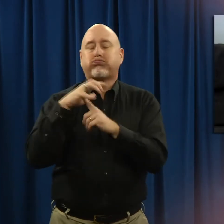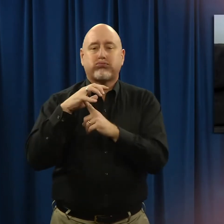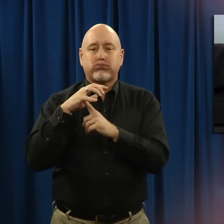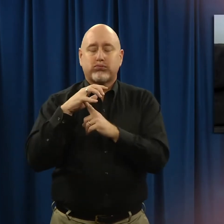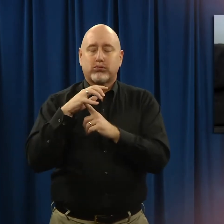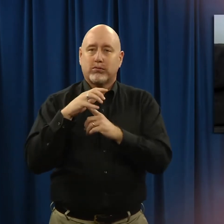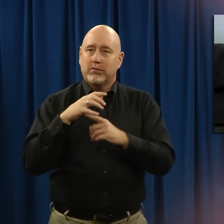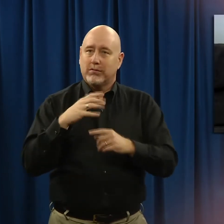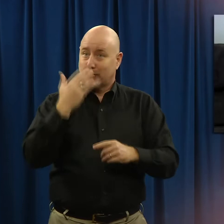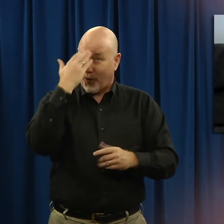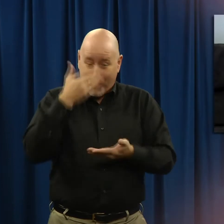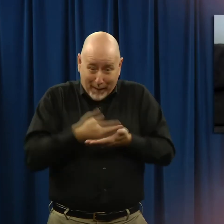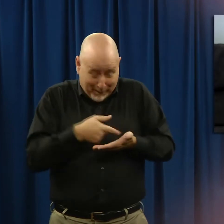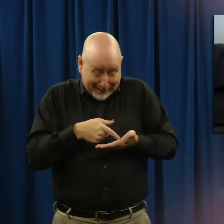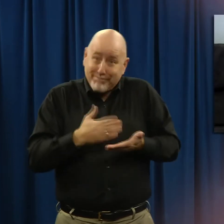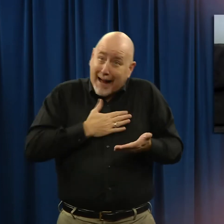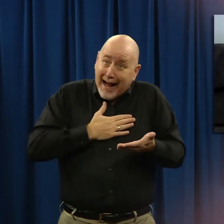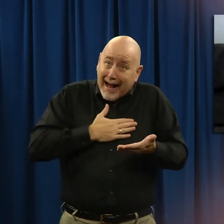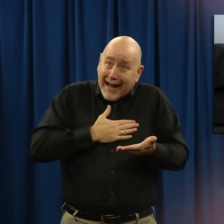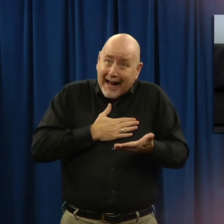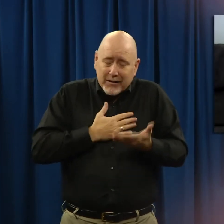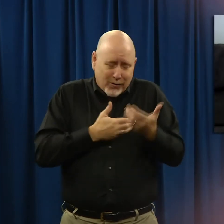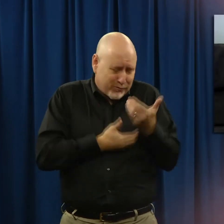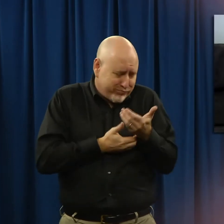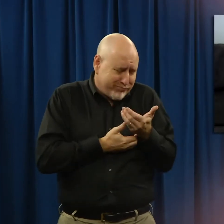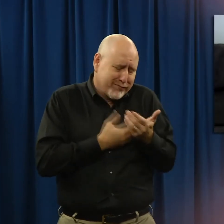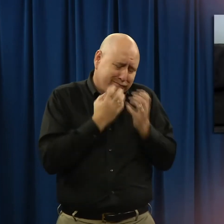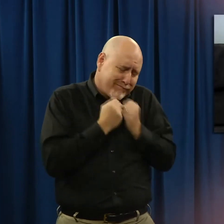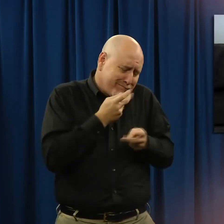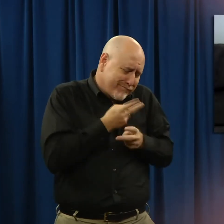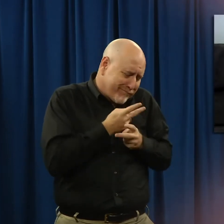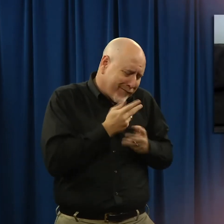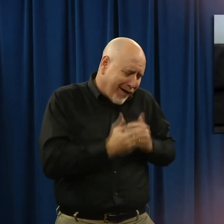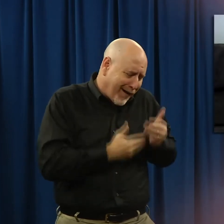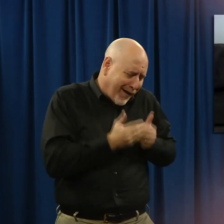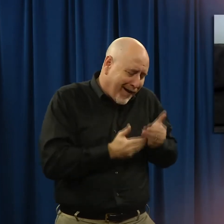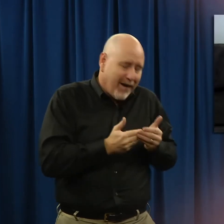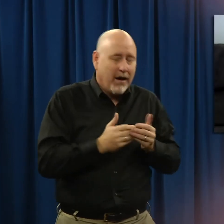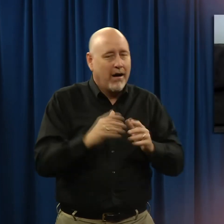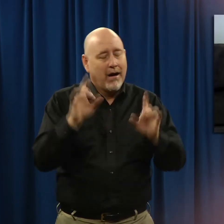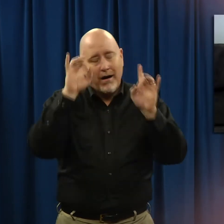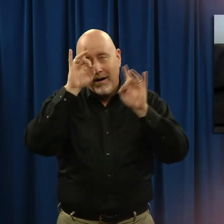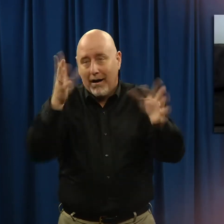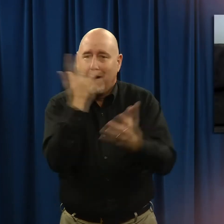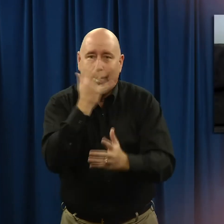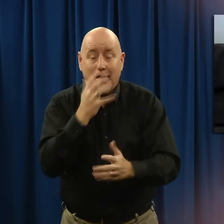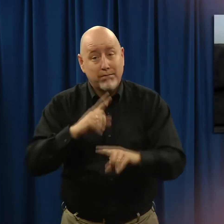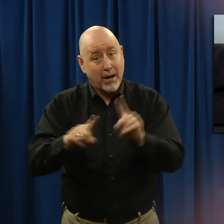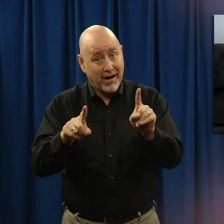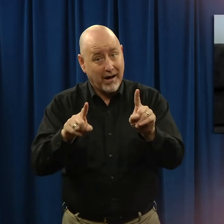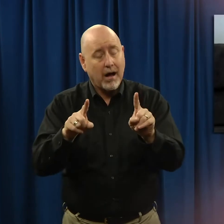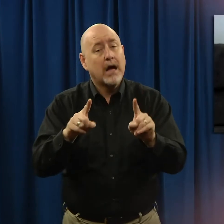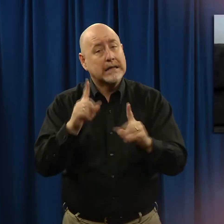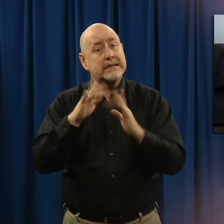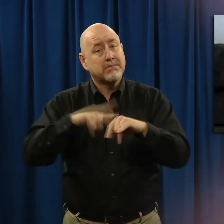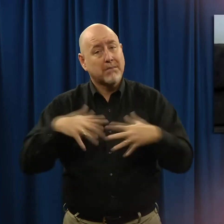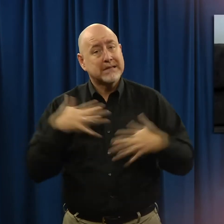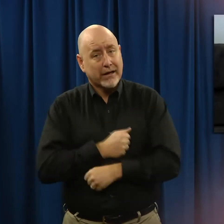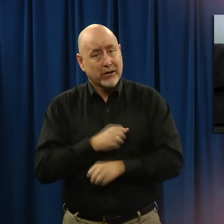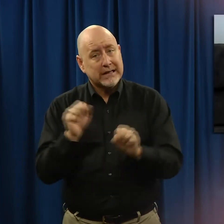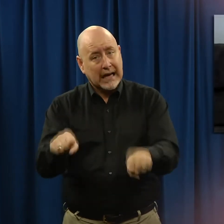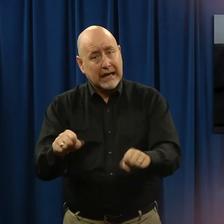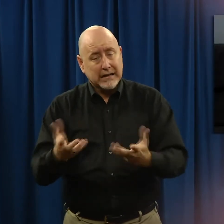To know this tiny child is yours to have, hold, and nurture, it's awesome, but it can be scary at the same